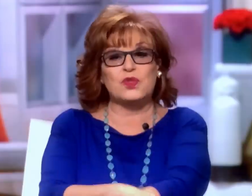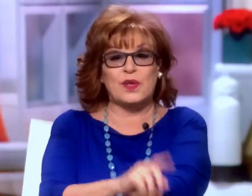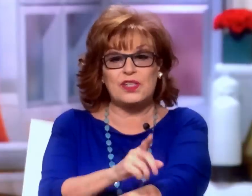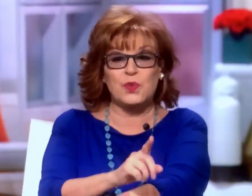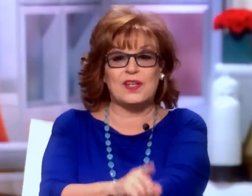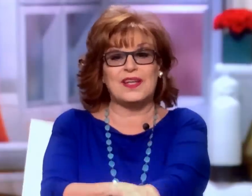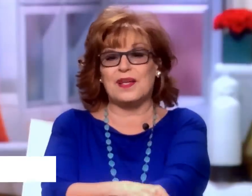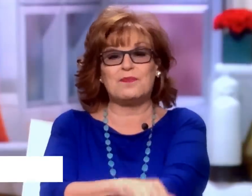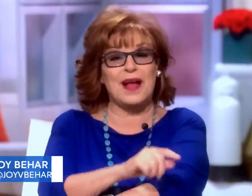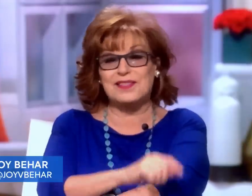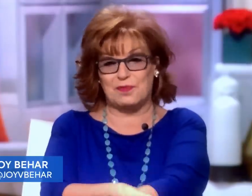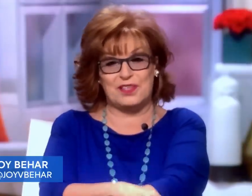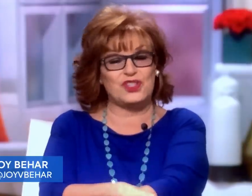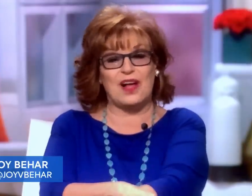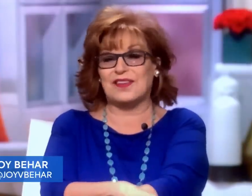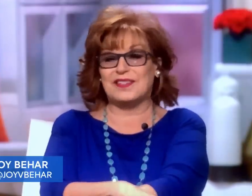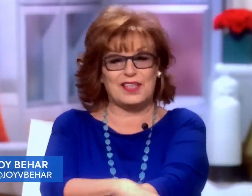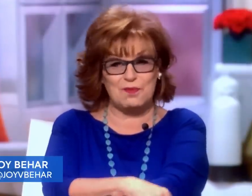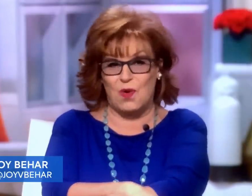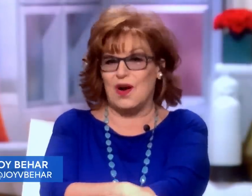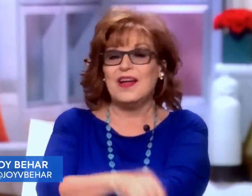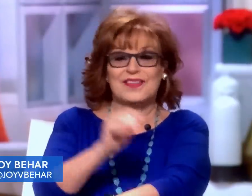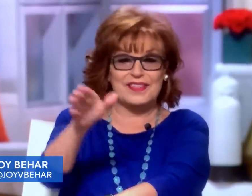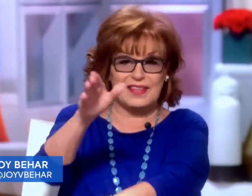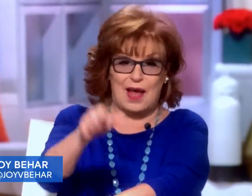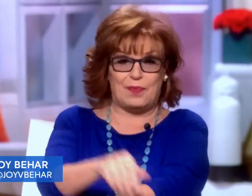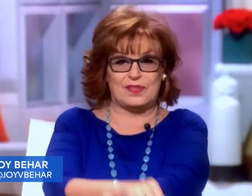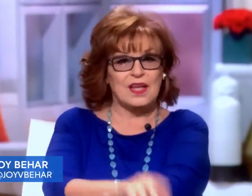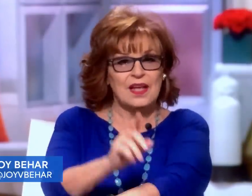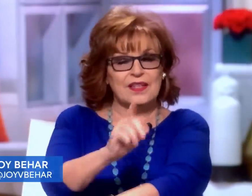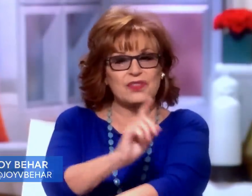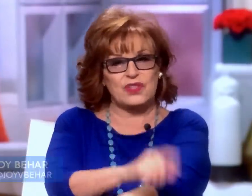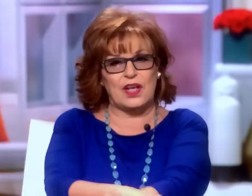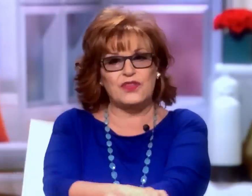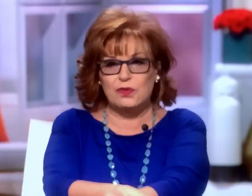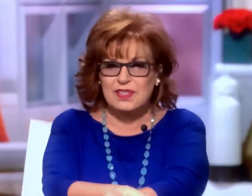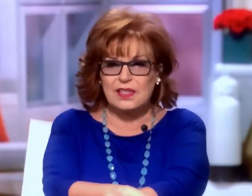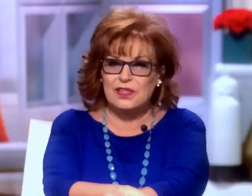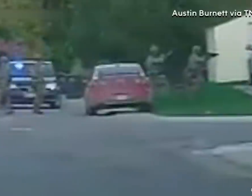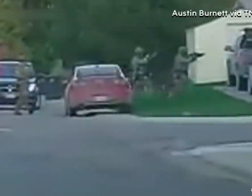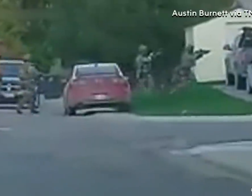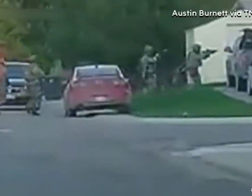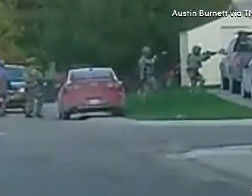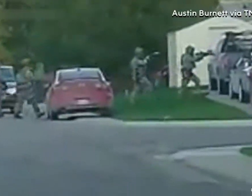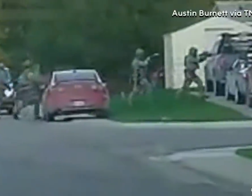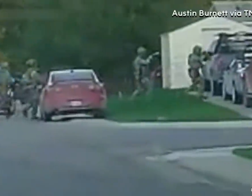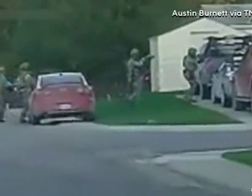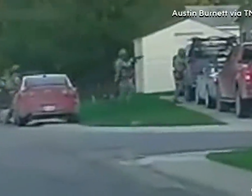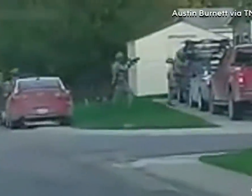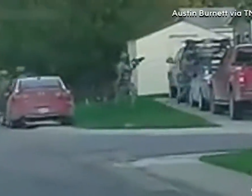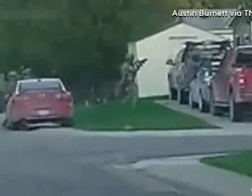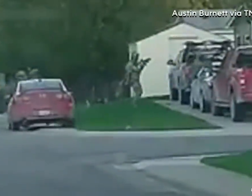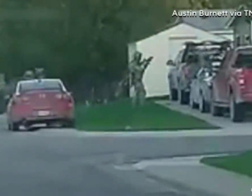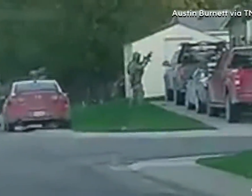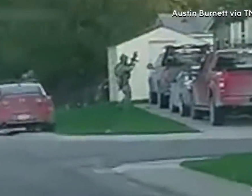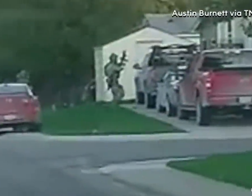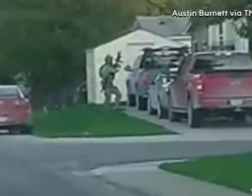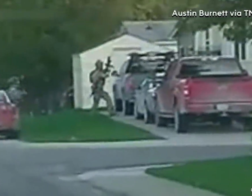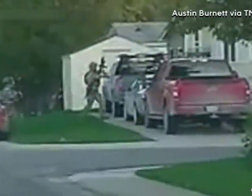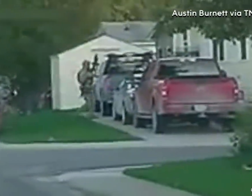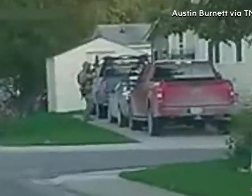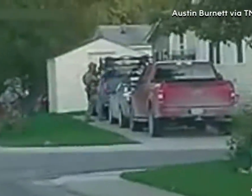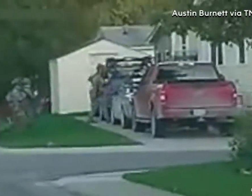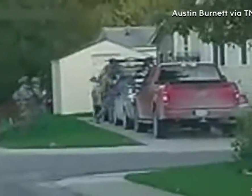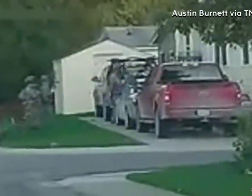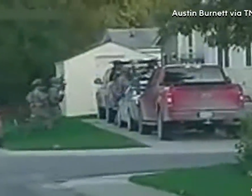just when you think 2020 can't possibly shock us anymore, this happens. Yesterday, 13 extremists were arrested for allegedly